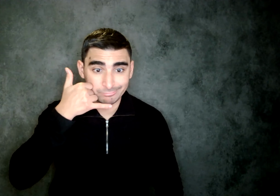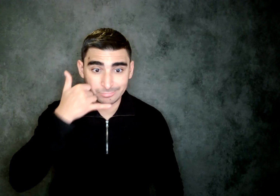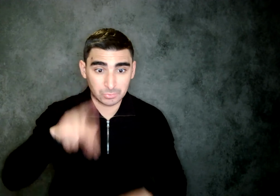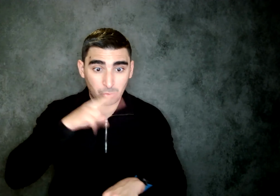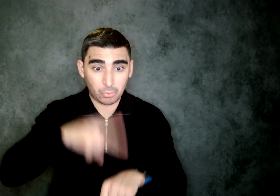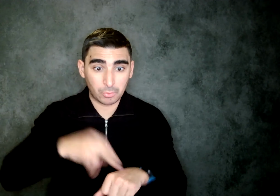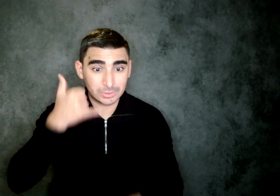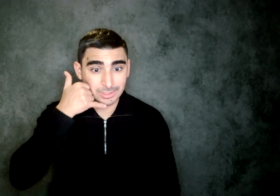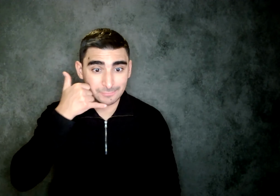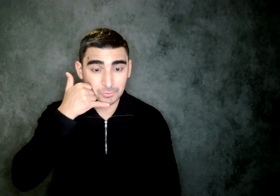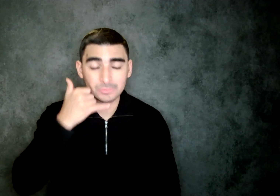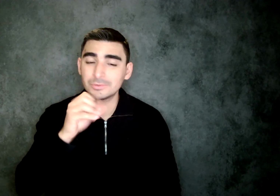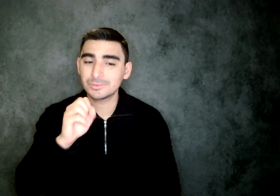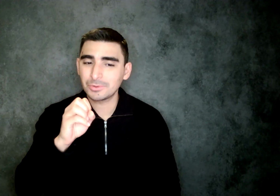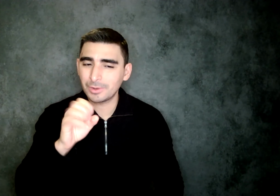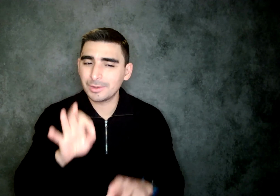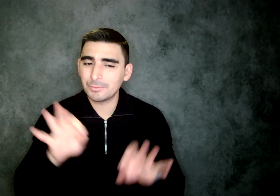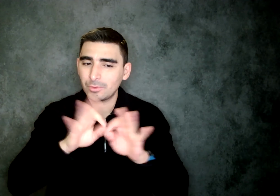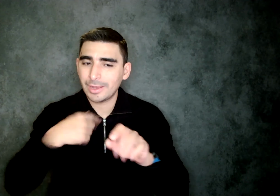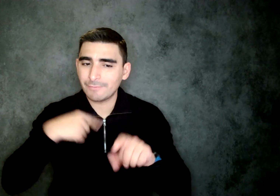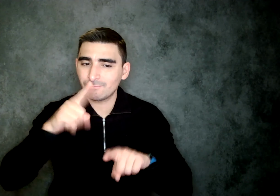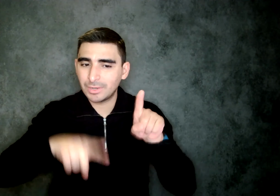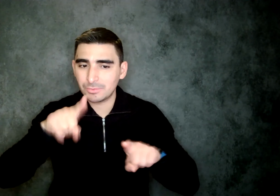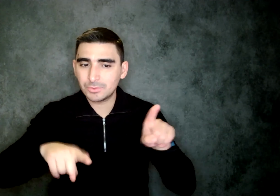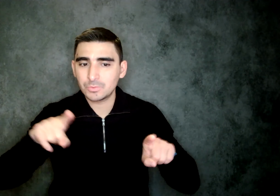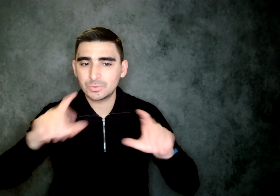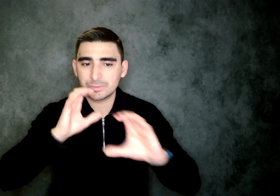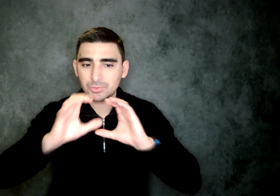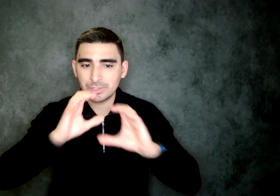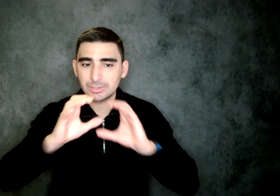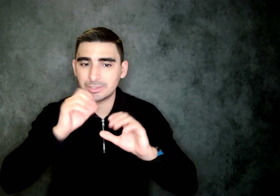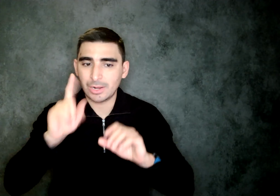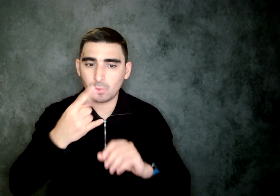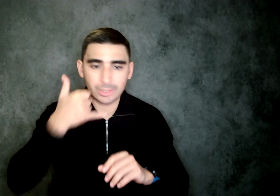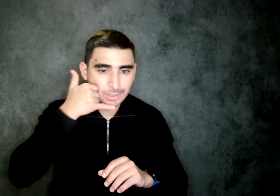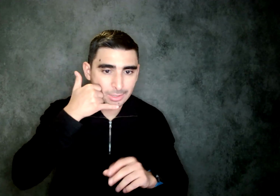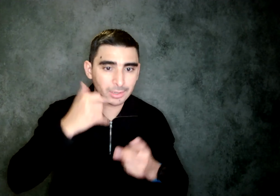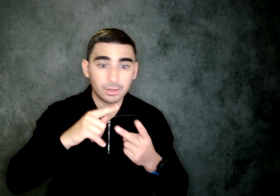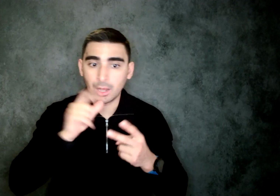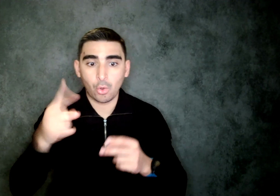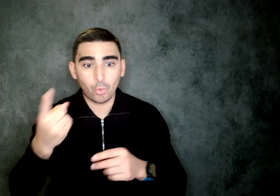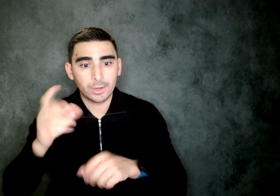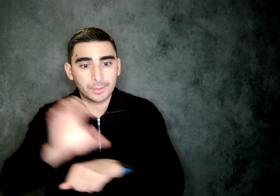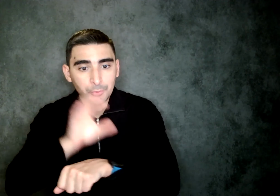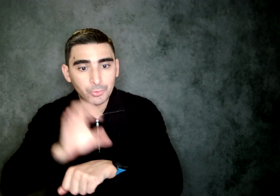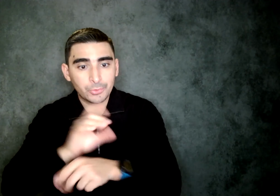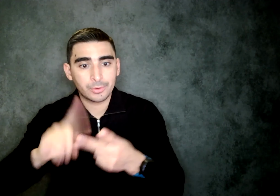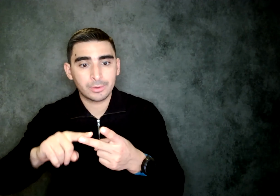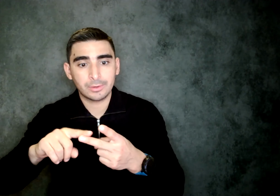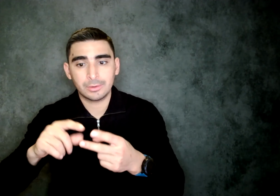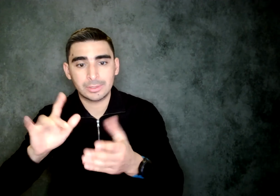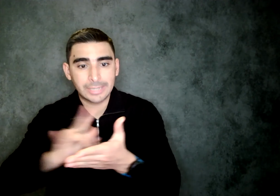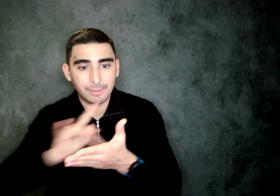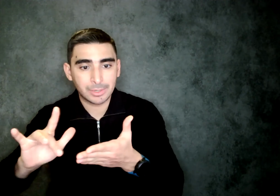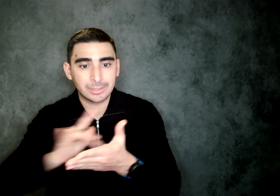there's multiple forms of communication utilizing landlines, and not just a reliance on computers and tablets and text messaging and